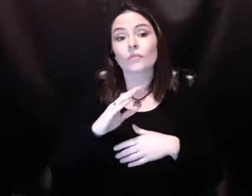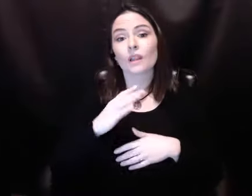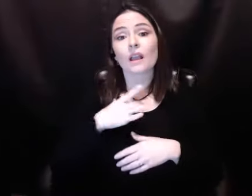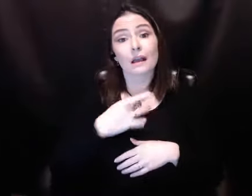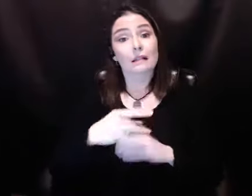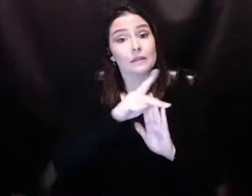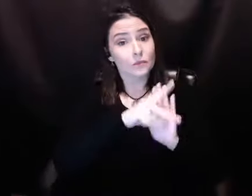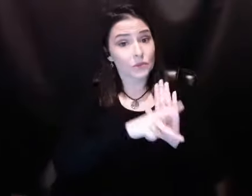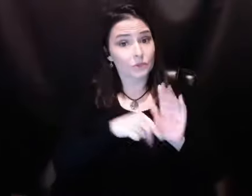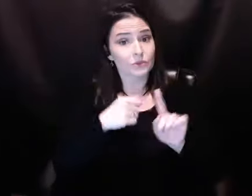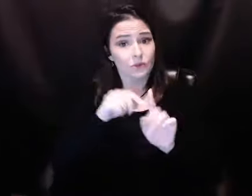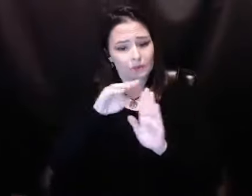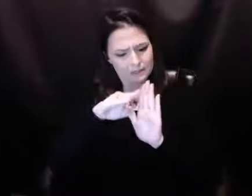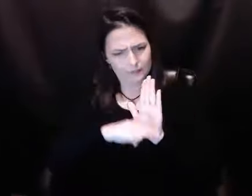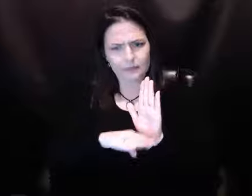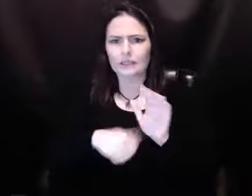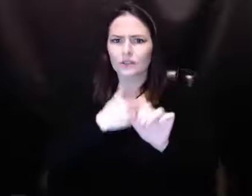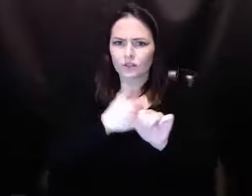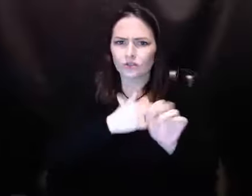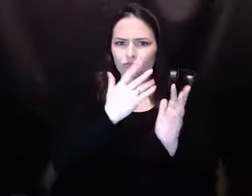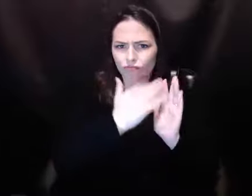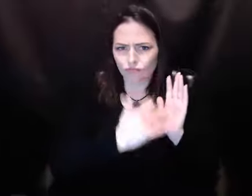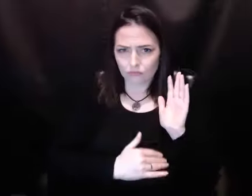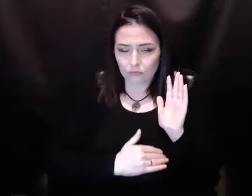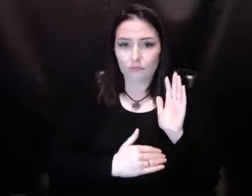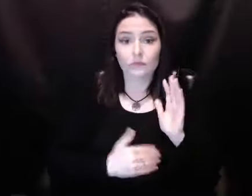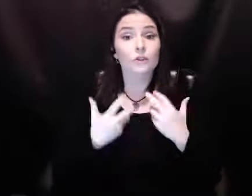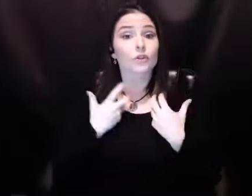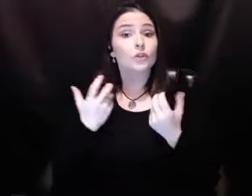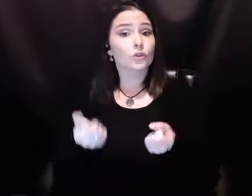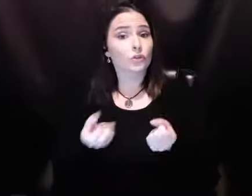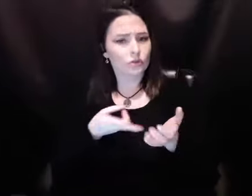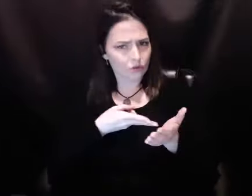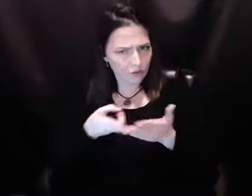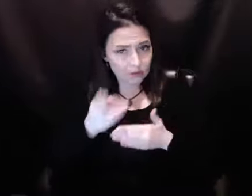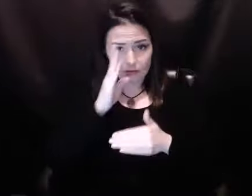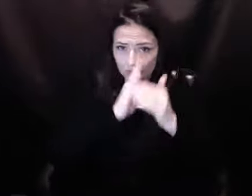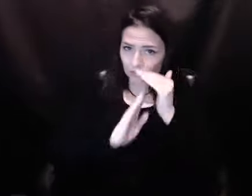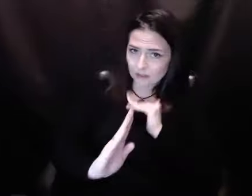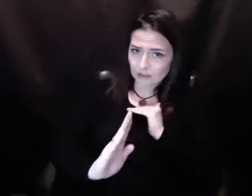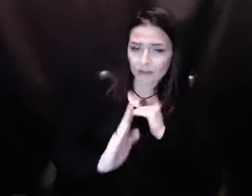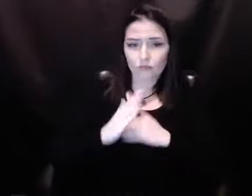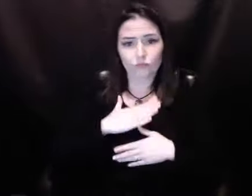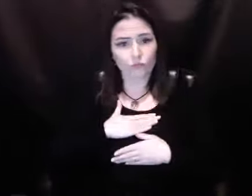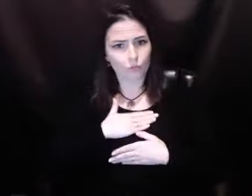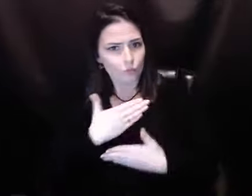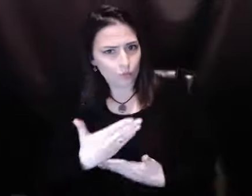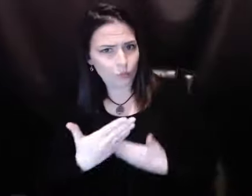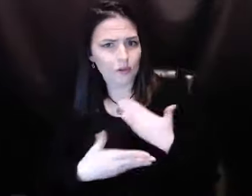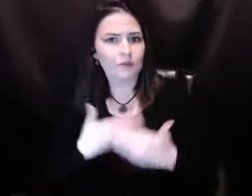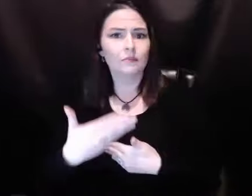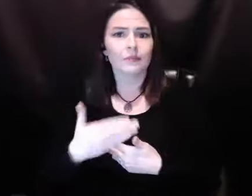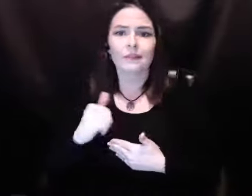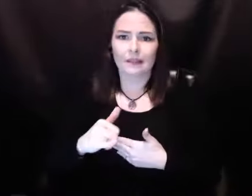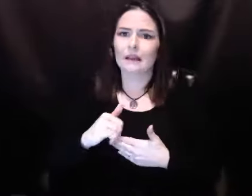ourselves. Recovery for me has been a process, not an event. The same can be said for step 4.